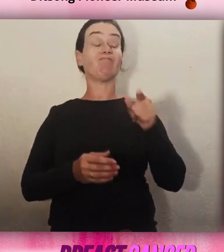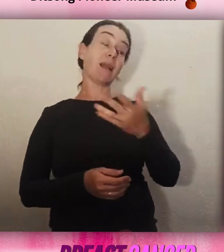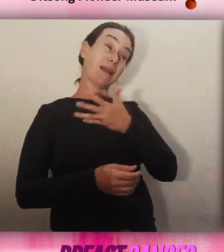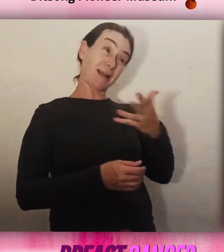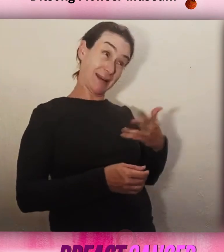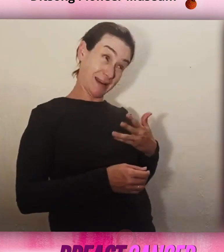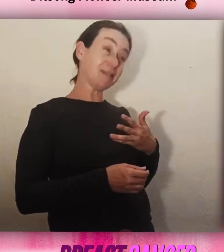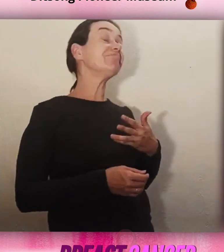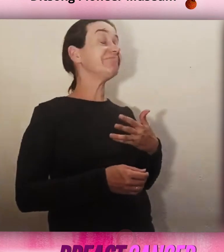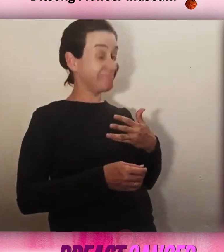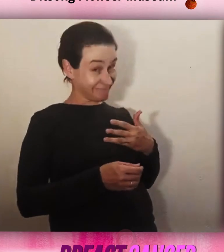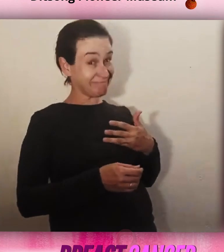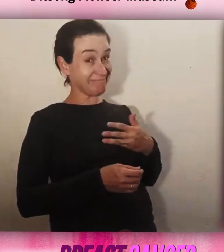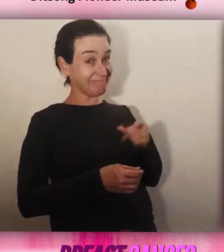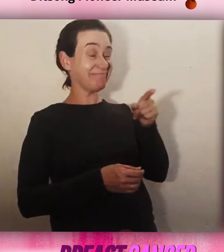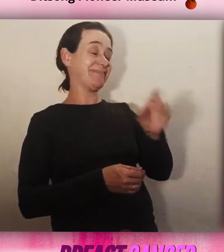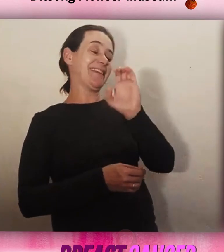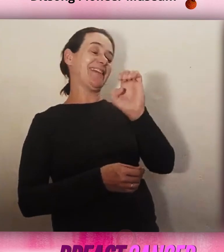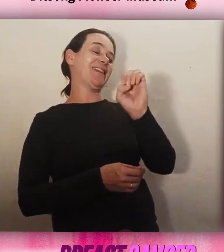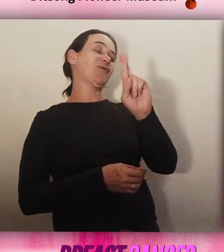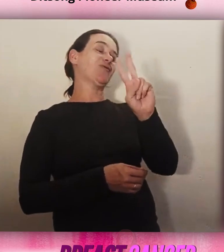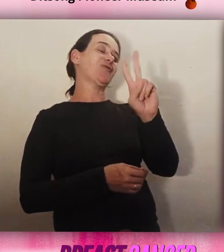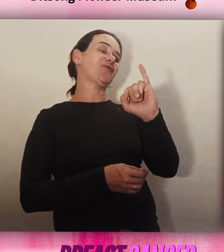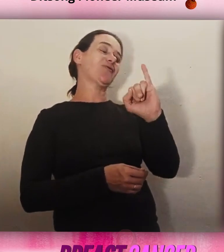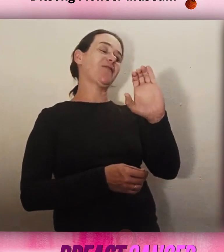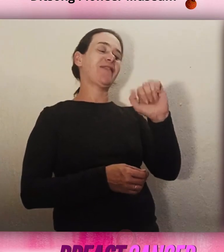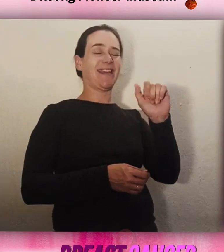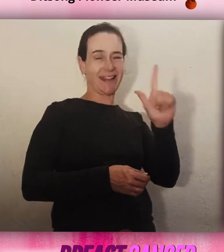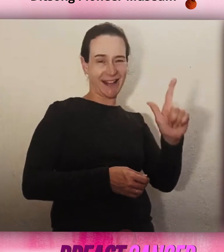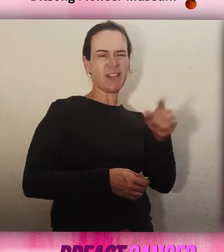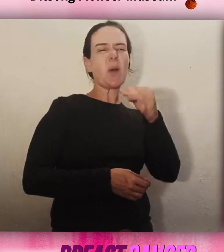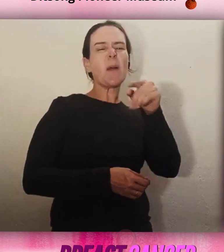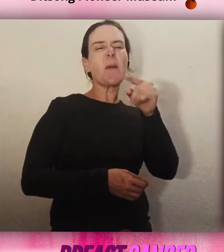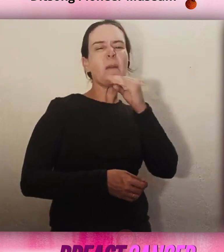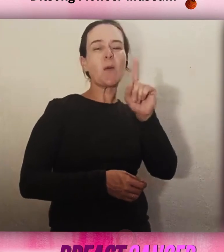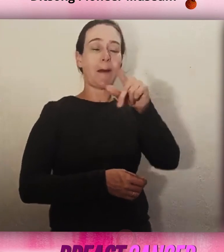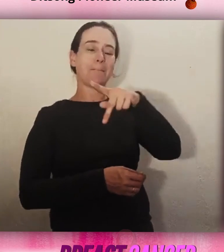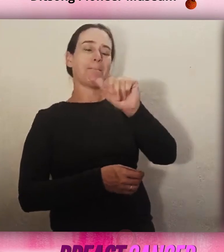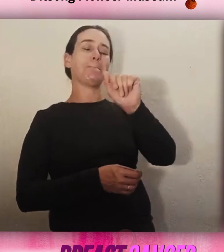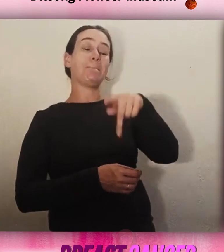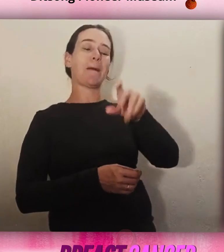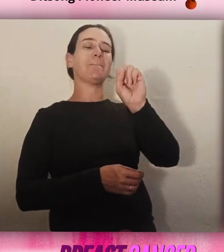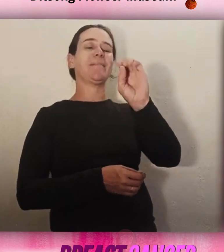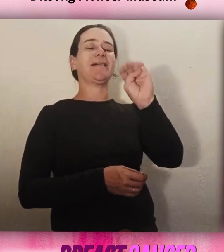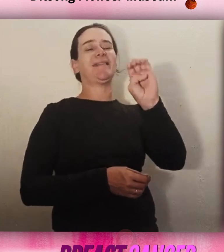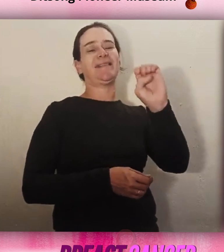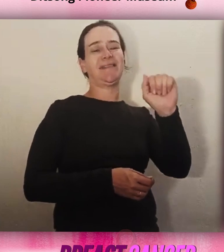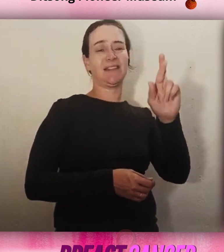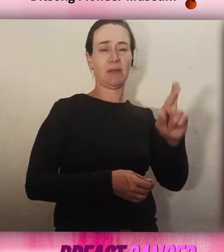guys, and then for the ladies, we have the cervical Yes, screening. let's talk about that. Well known as the pap smear.